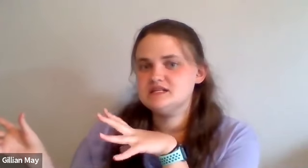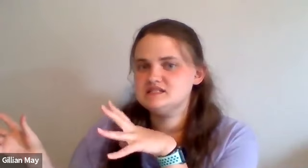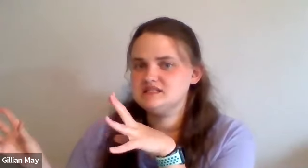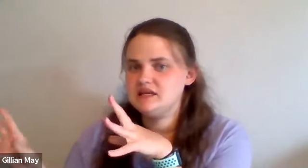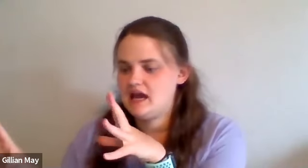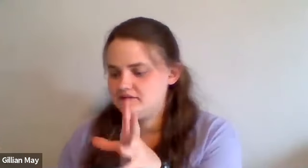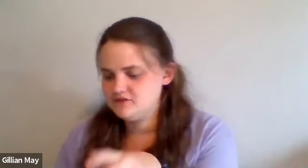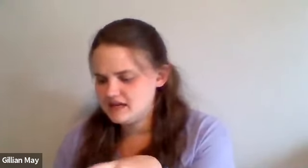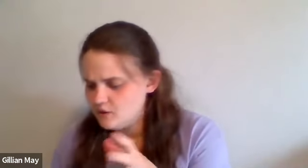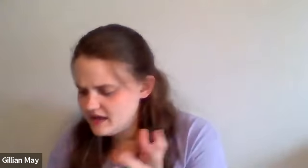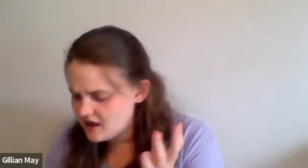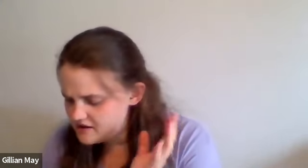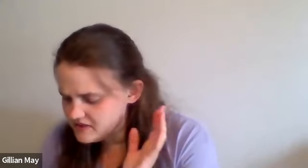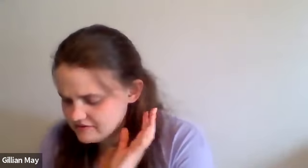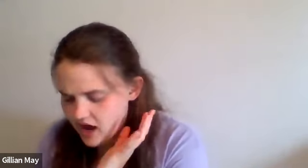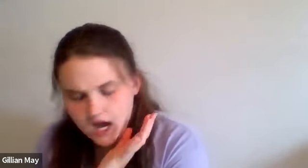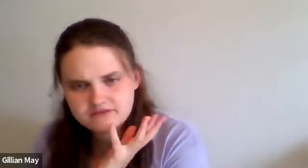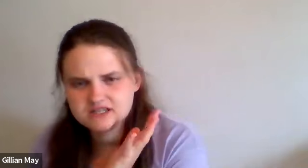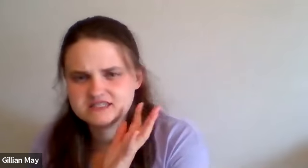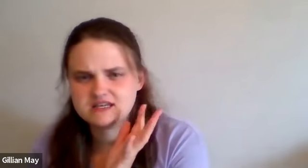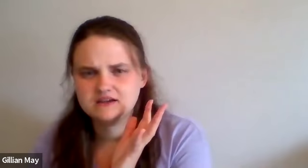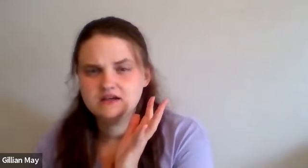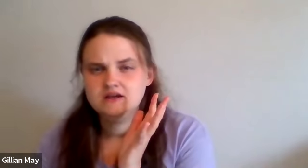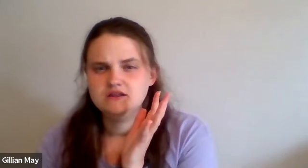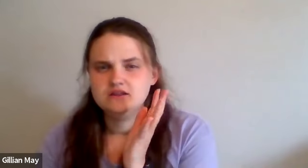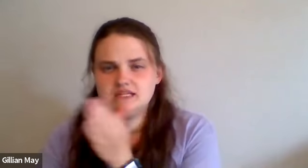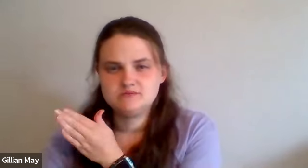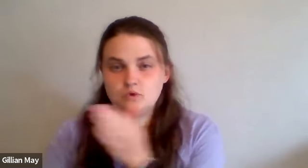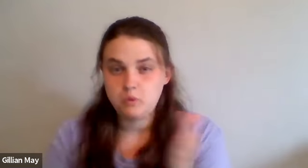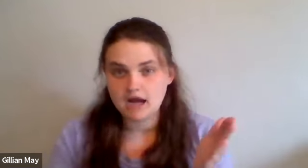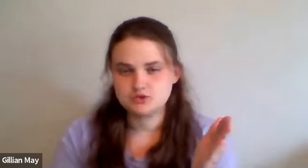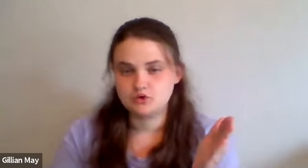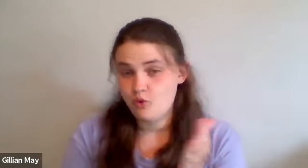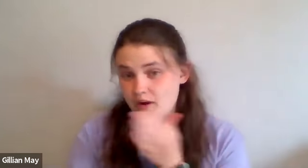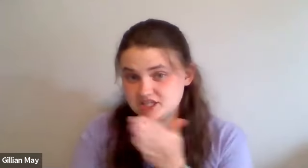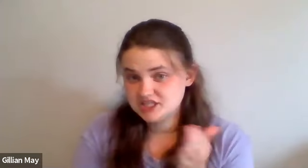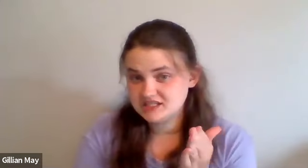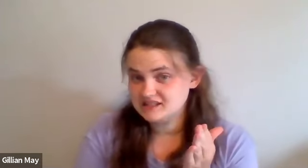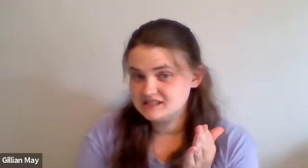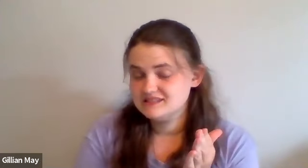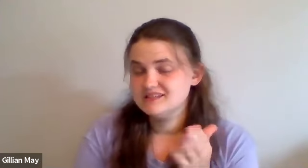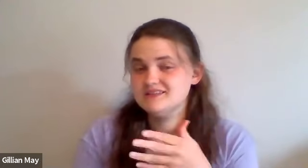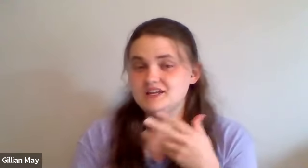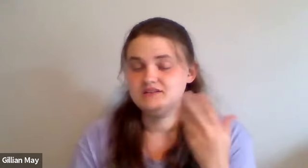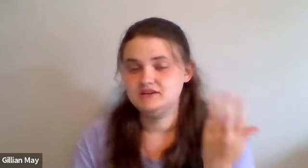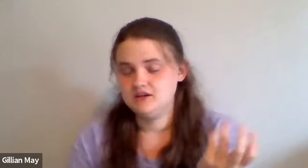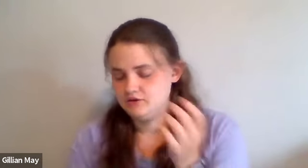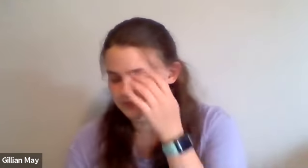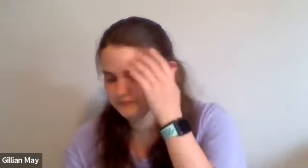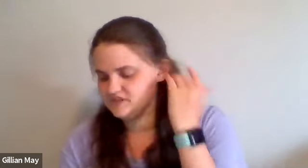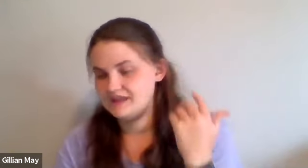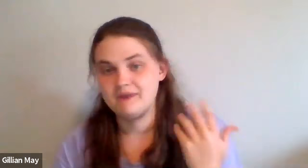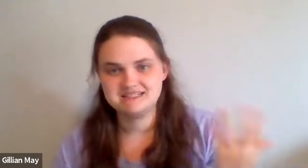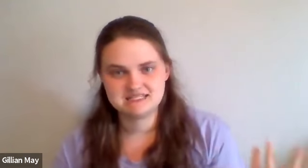is after that, I only have, I think, 5 because it's actual questions that, they might take some